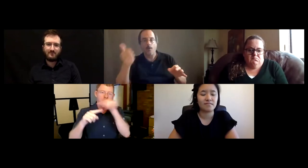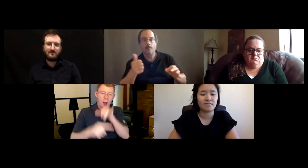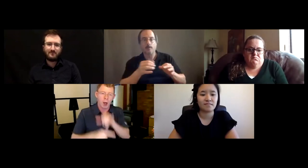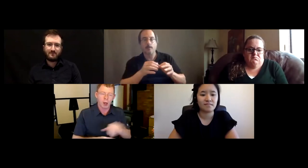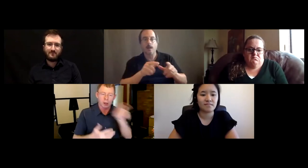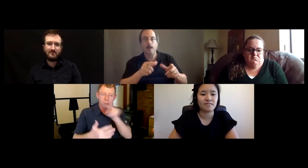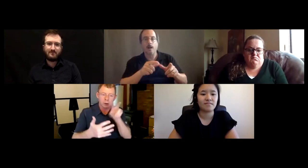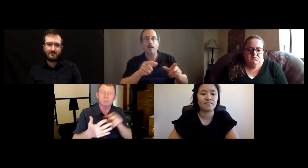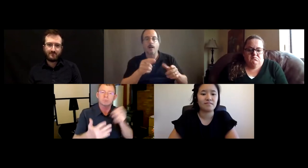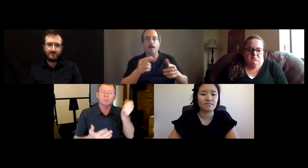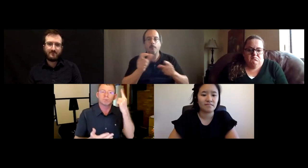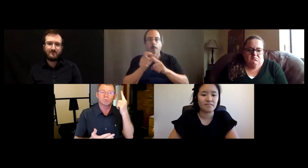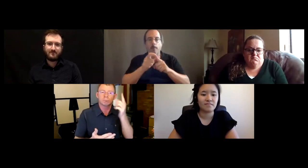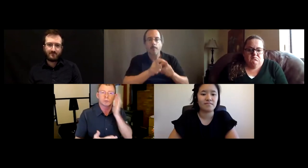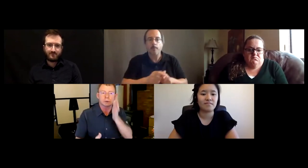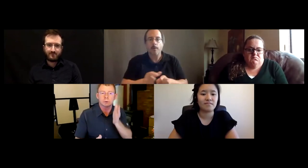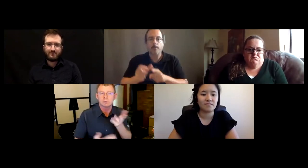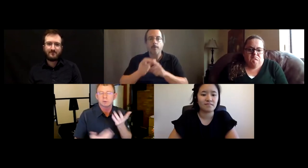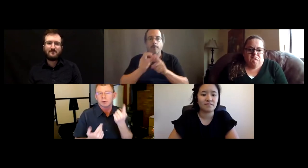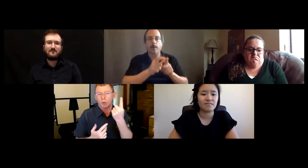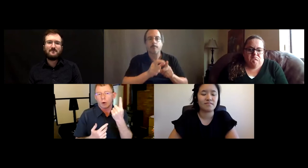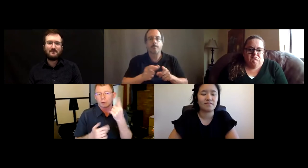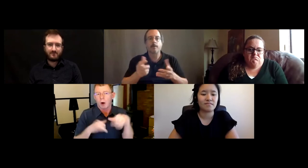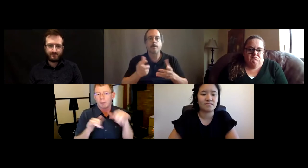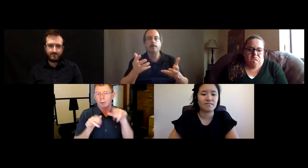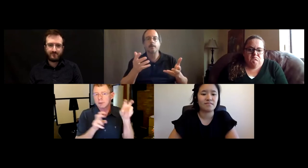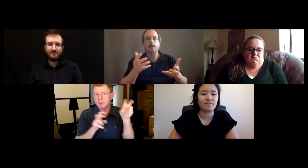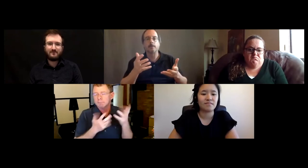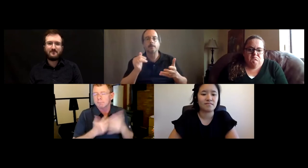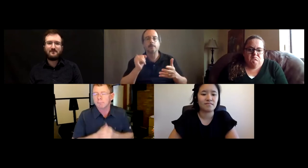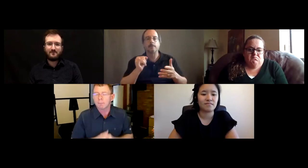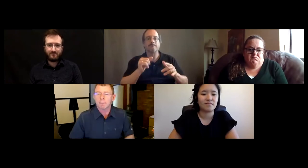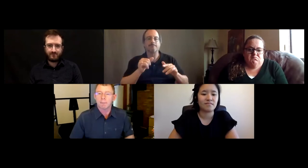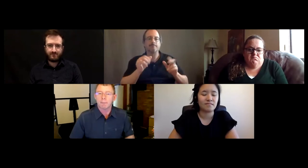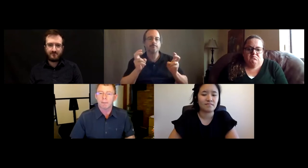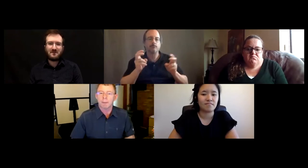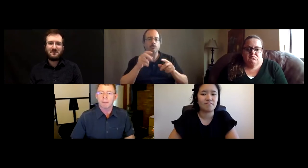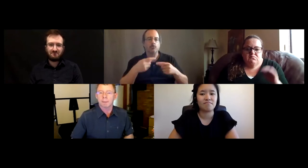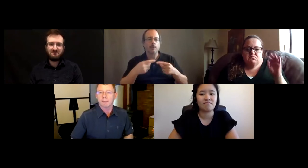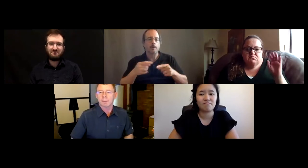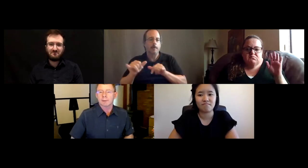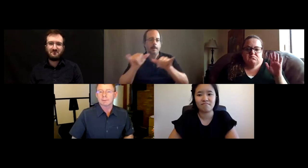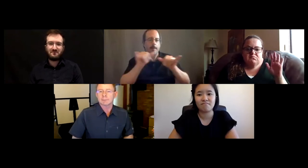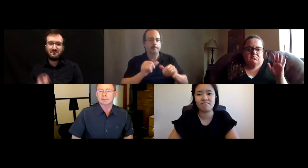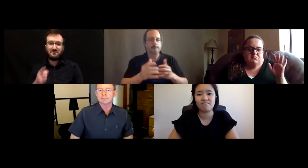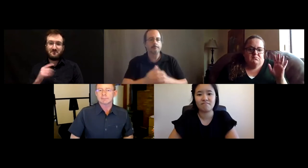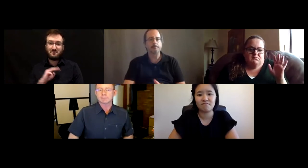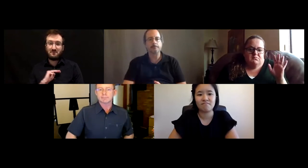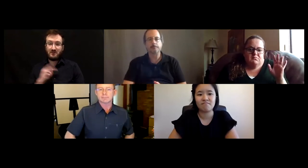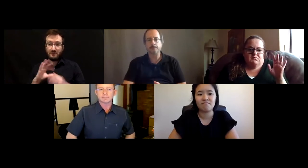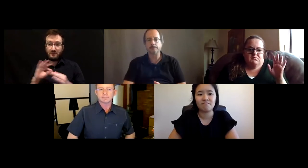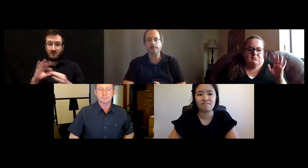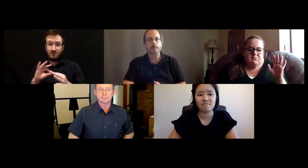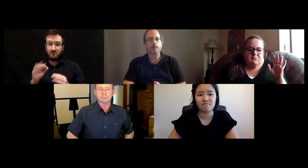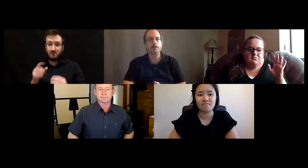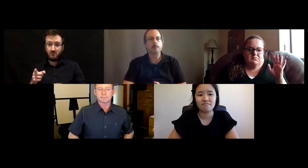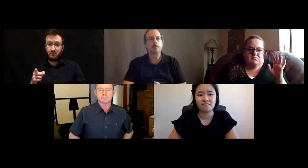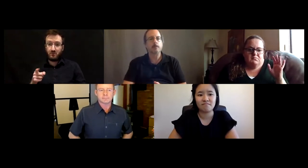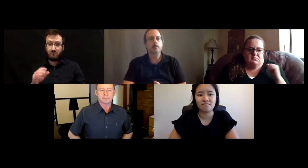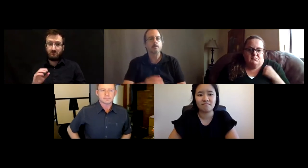to Canada. And instead of writing too technically, it would be very helpful for our population as well as